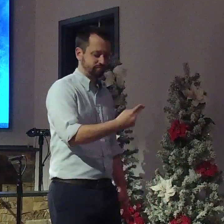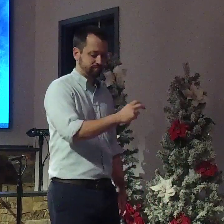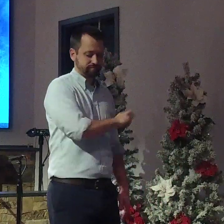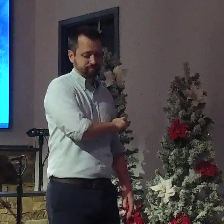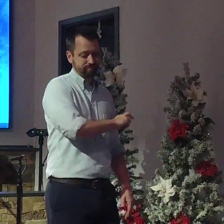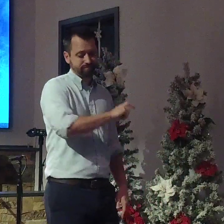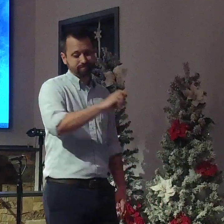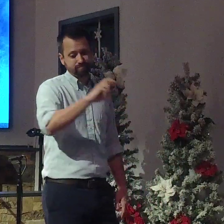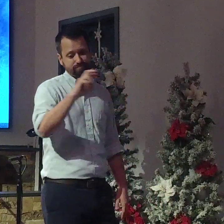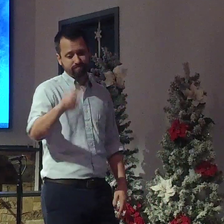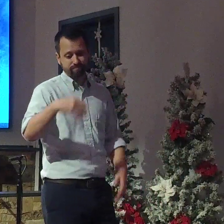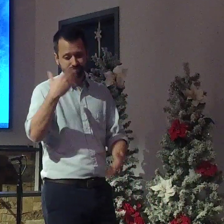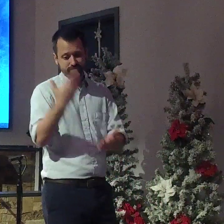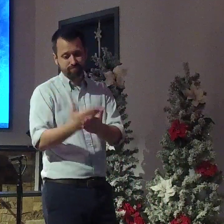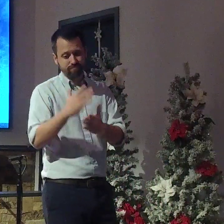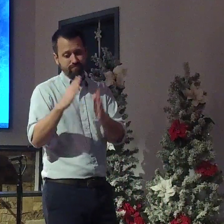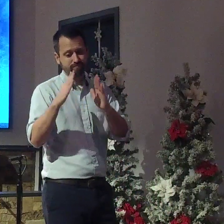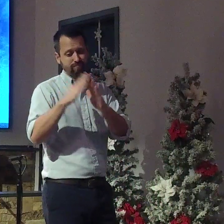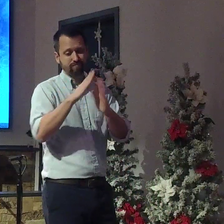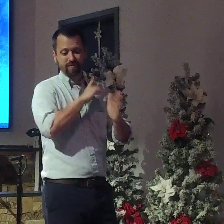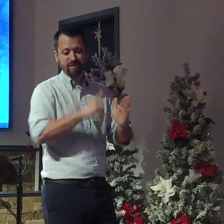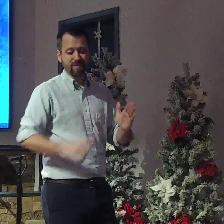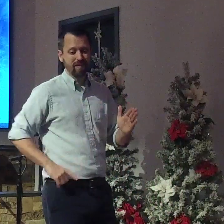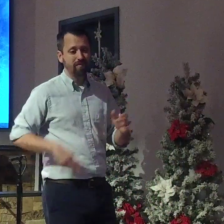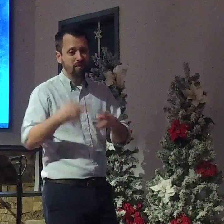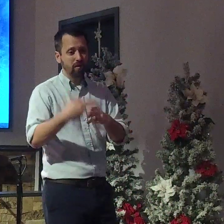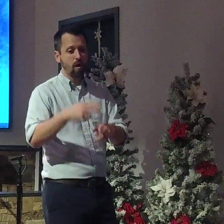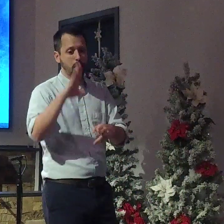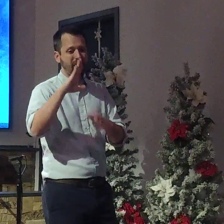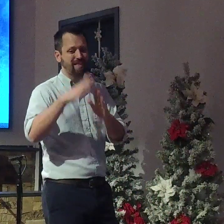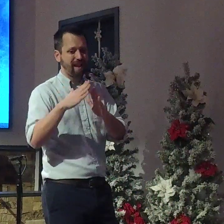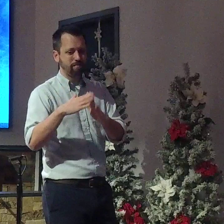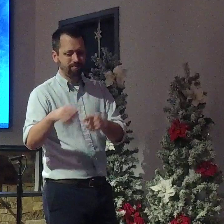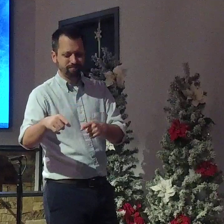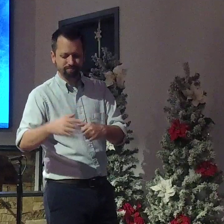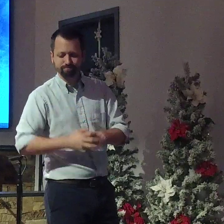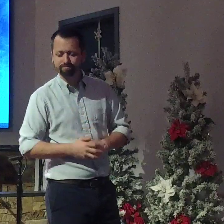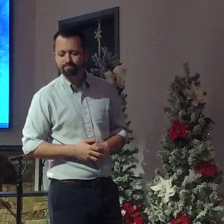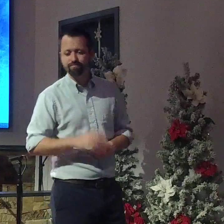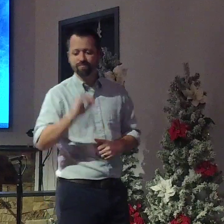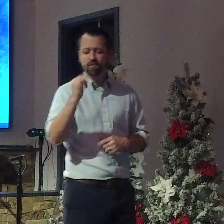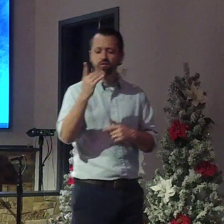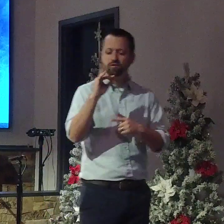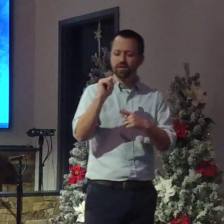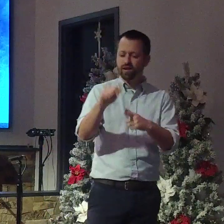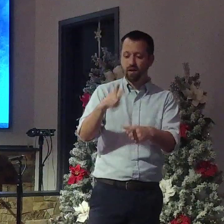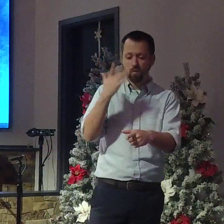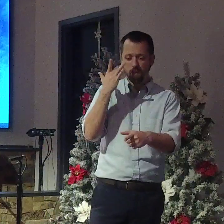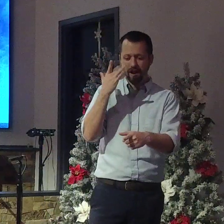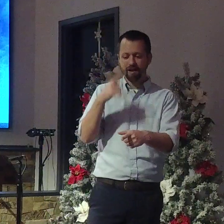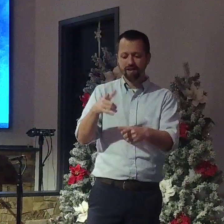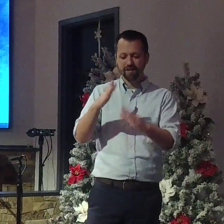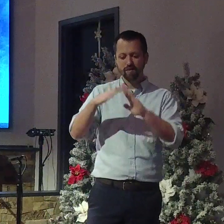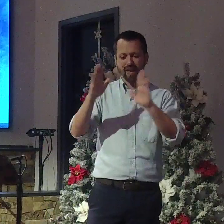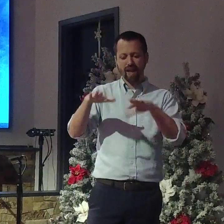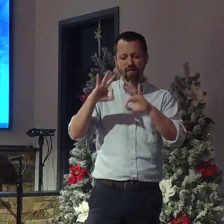born. So Joseph, being from the line of David, was required to go to the little